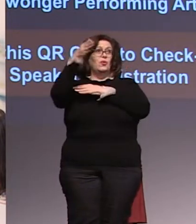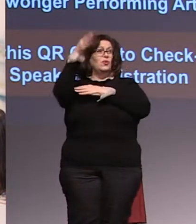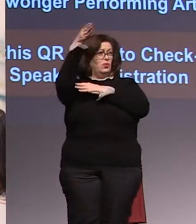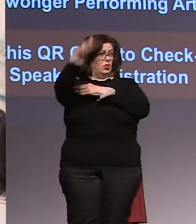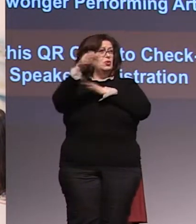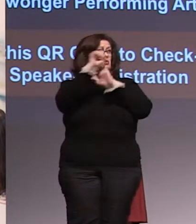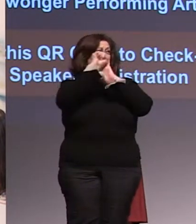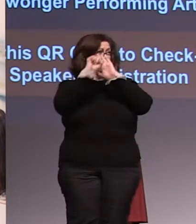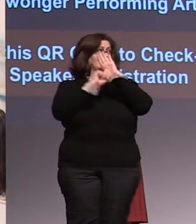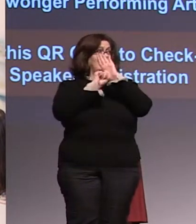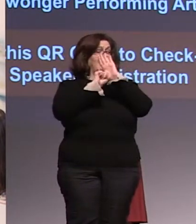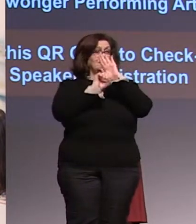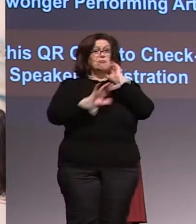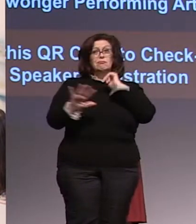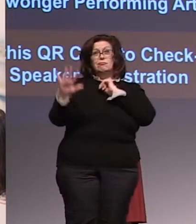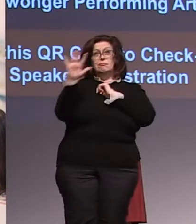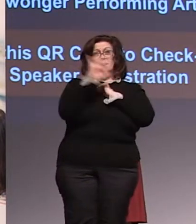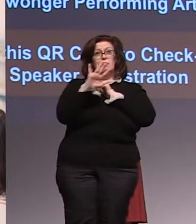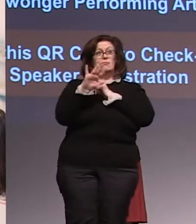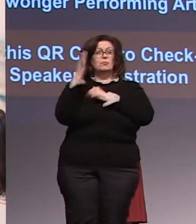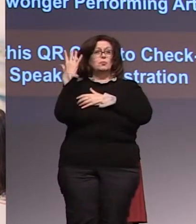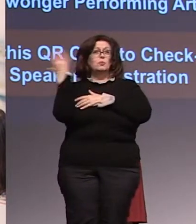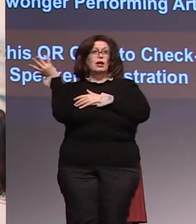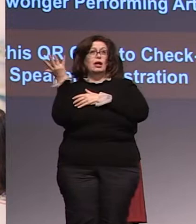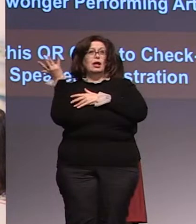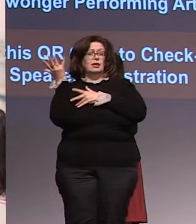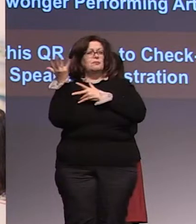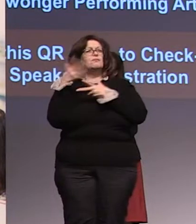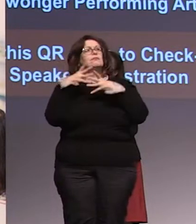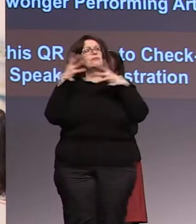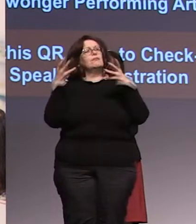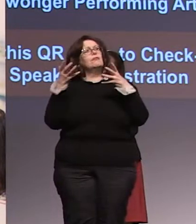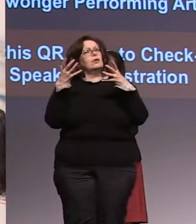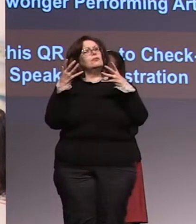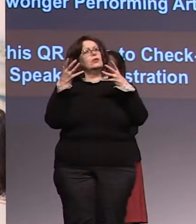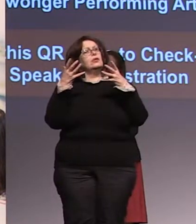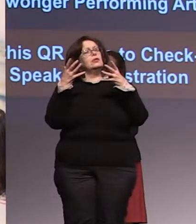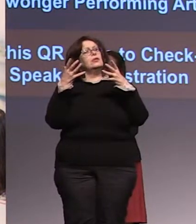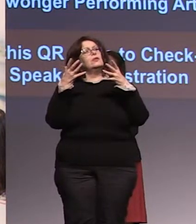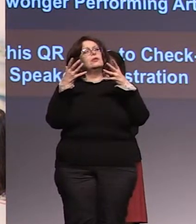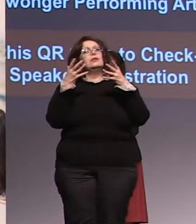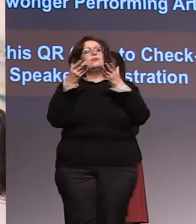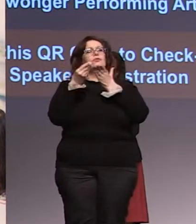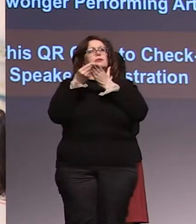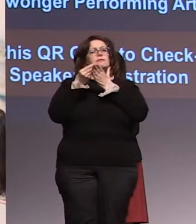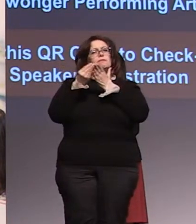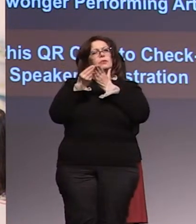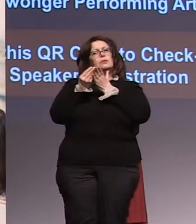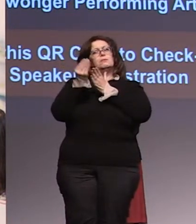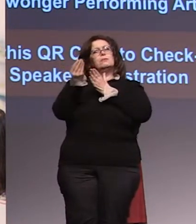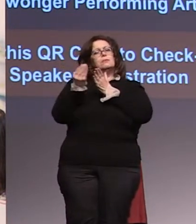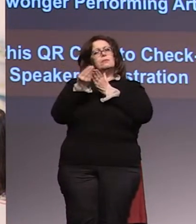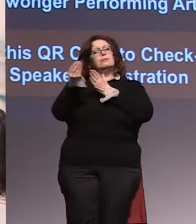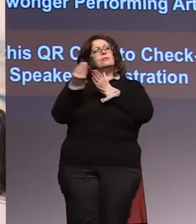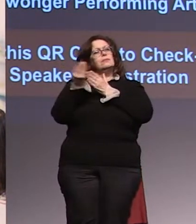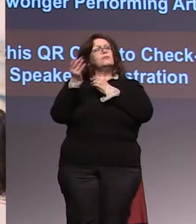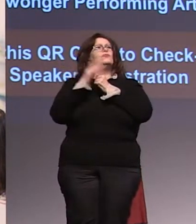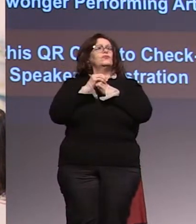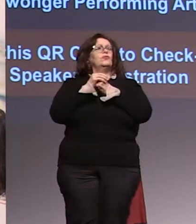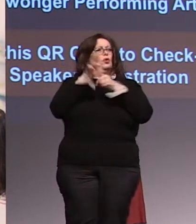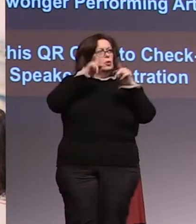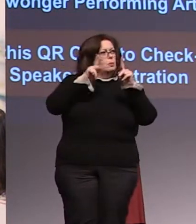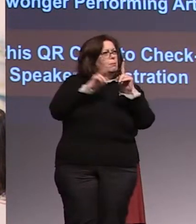state will be very much in large measure because of the collective energy of the people in this